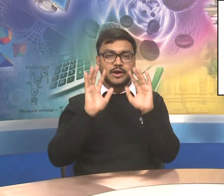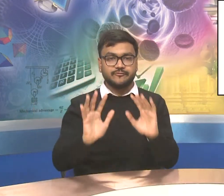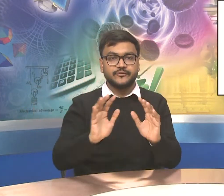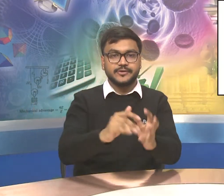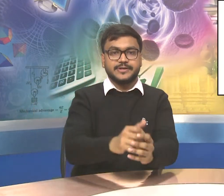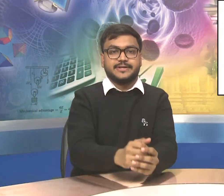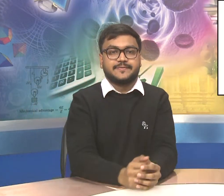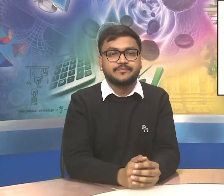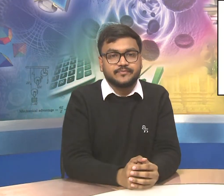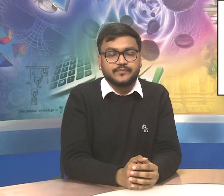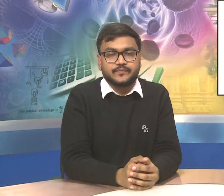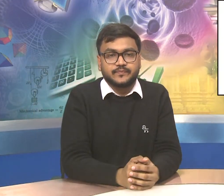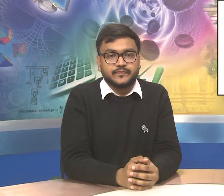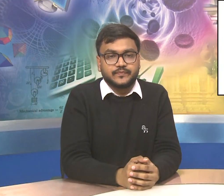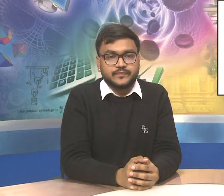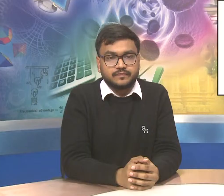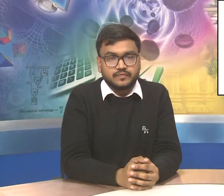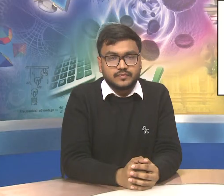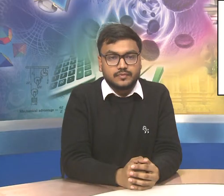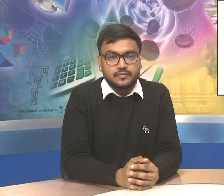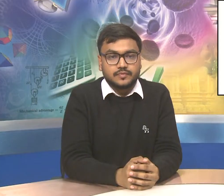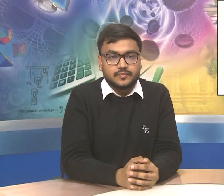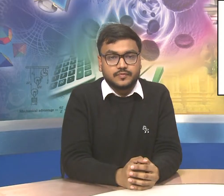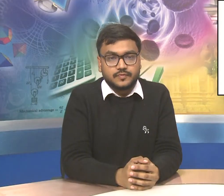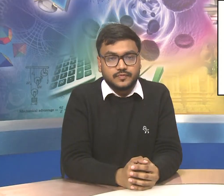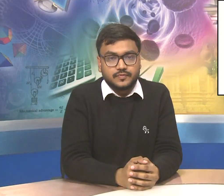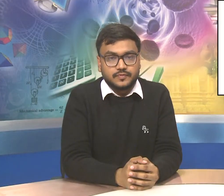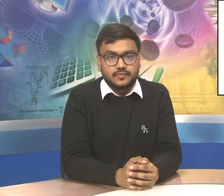what type of rules and ethics should be followed.